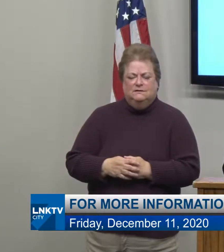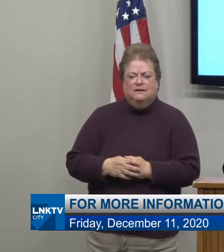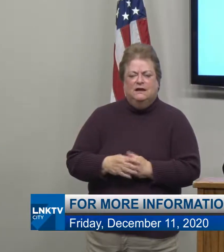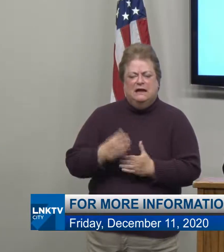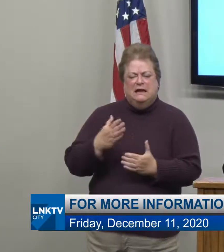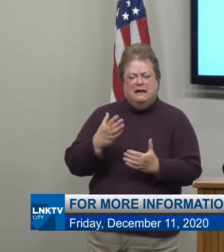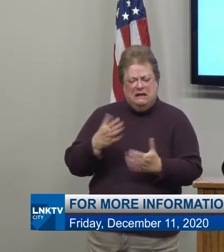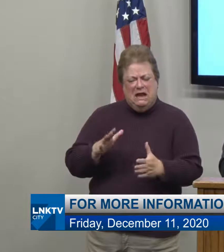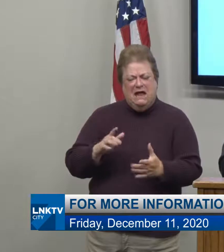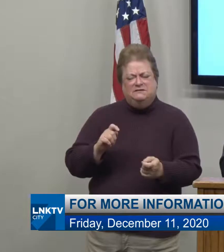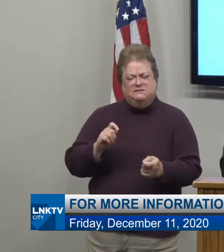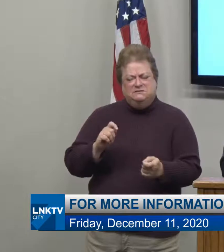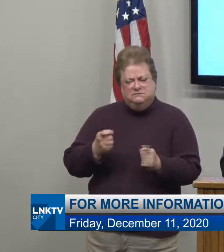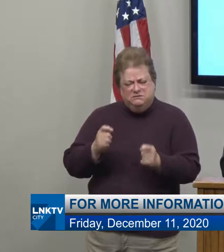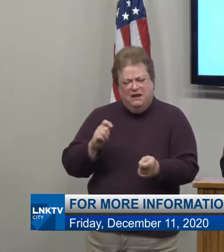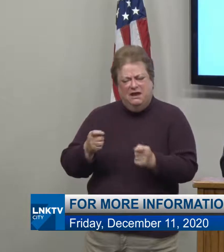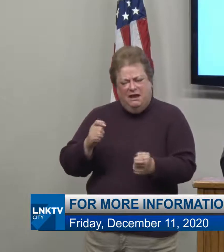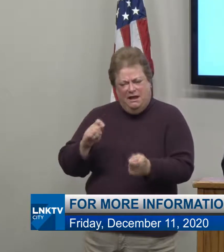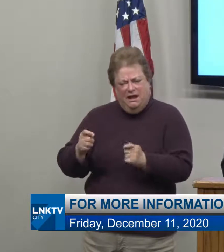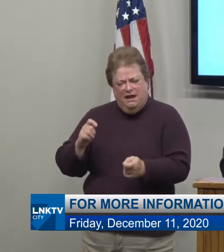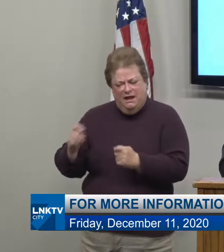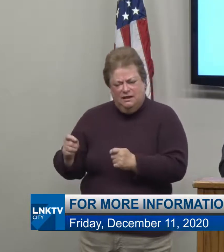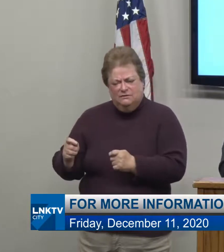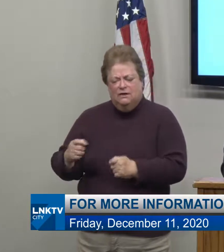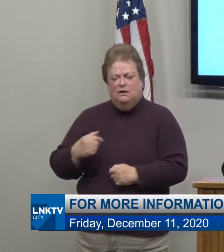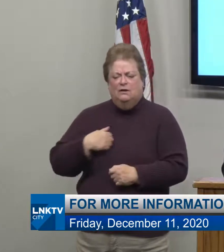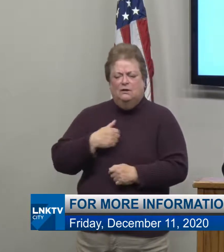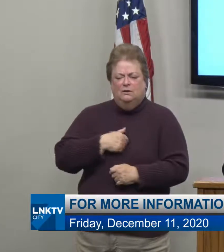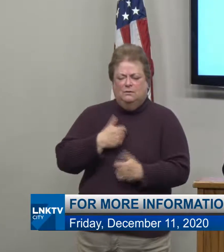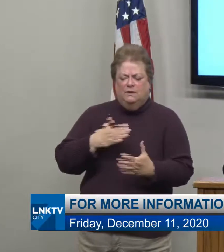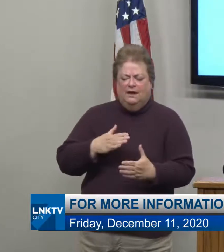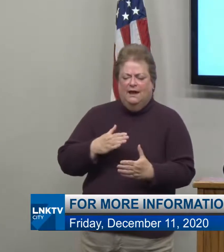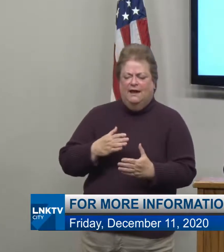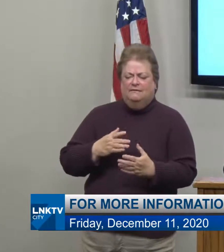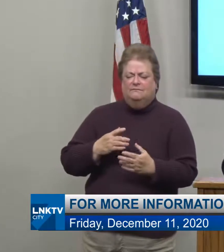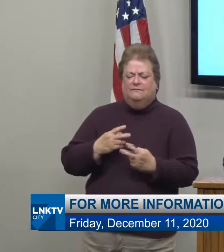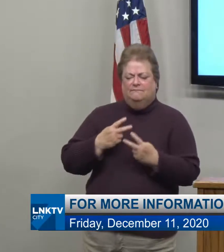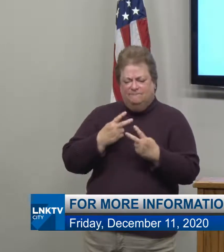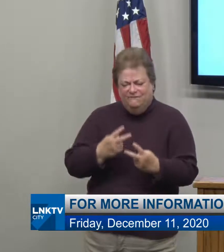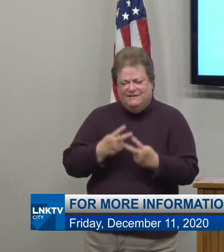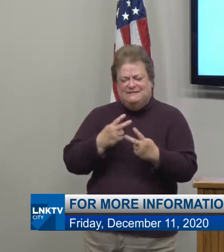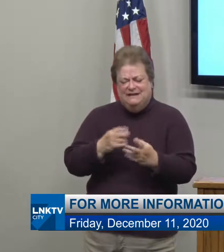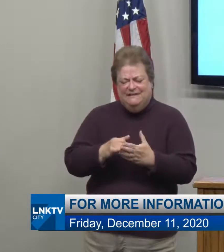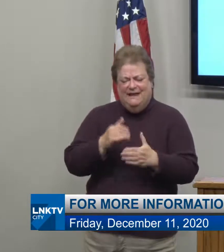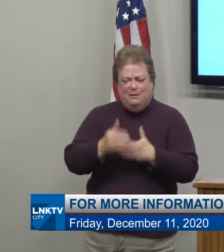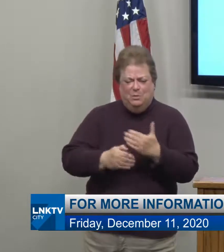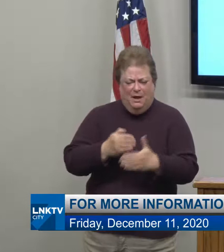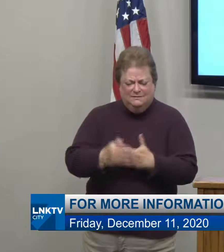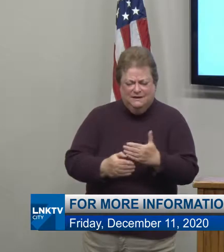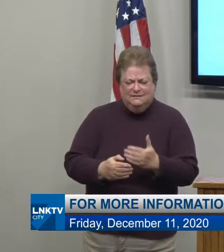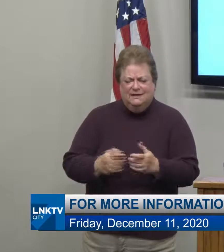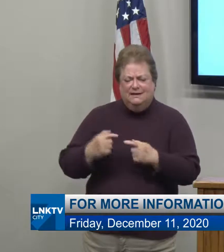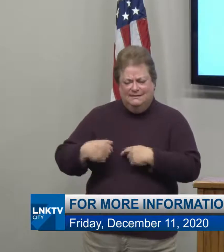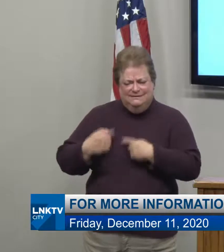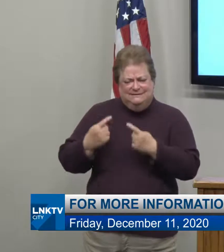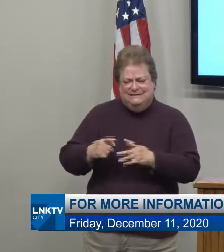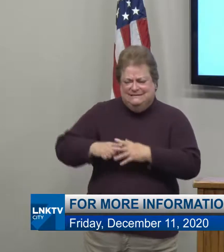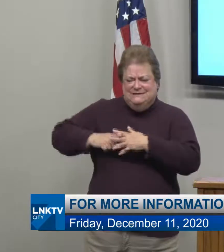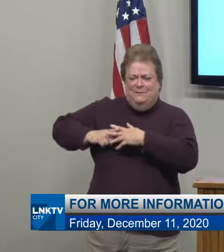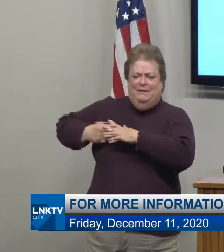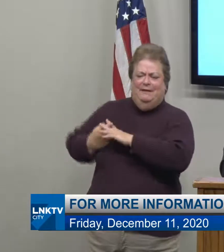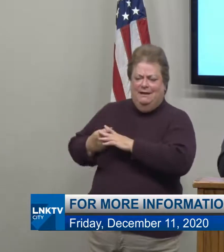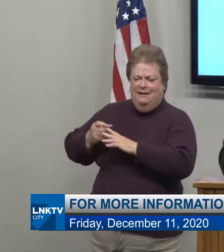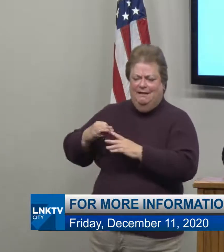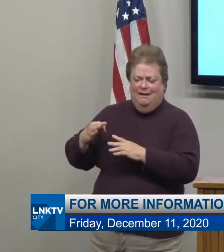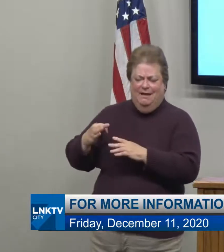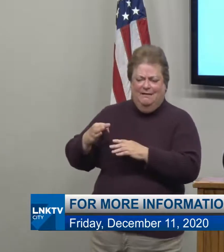evolved somewhat, or, we have revisited the process several times since the very beginning of the